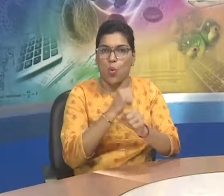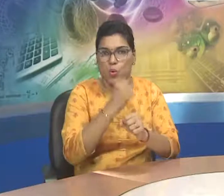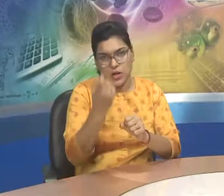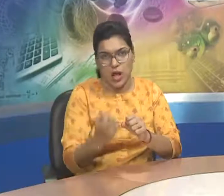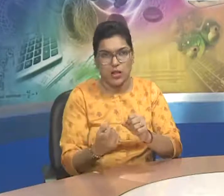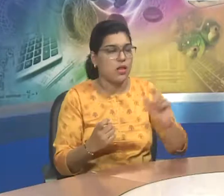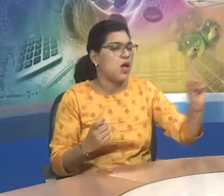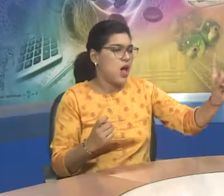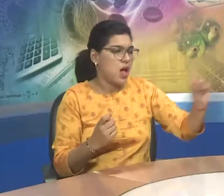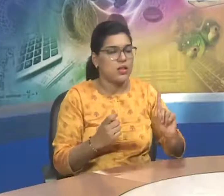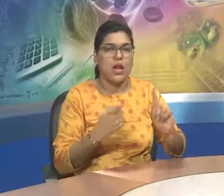reached in